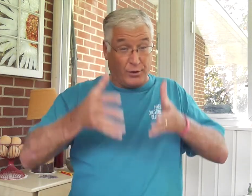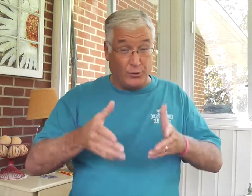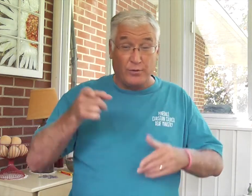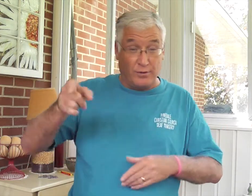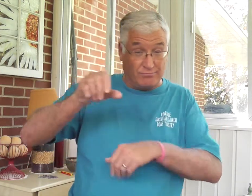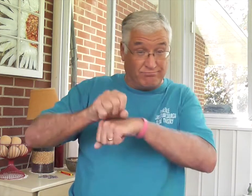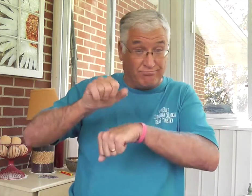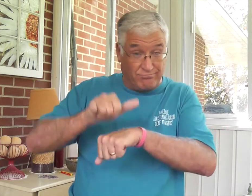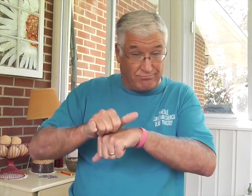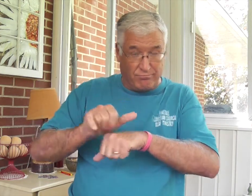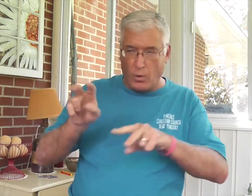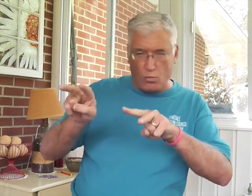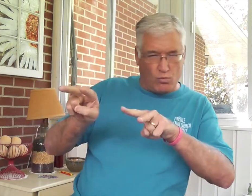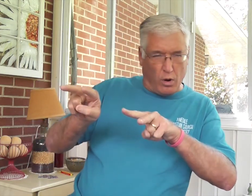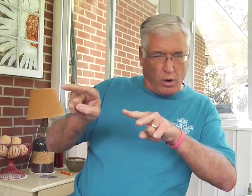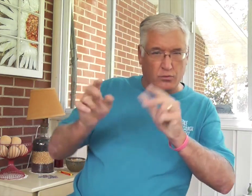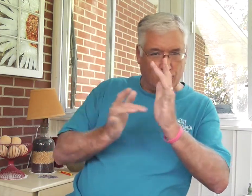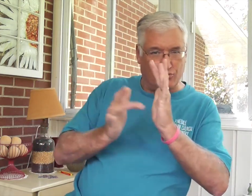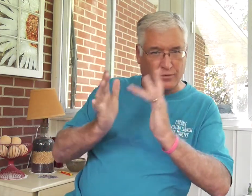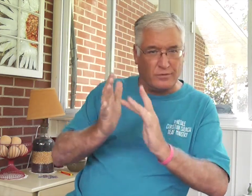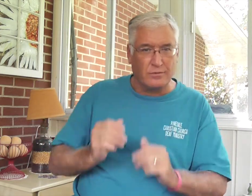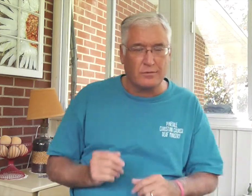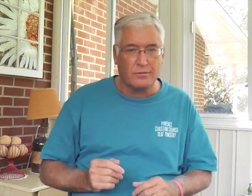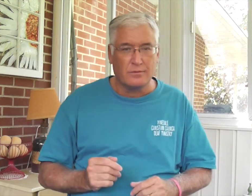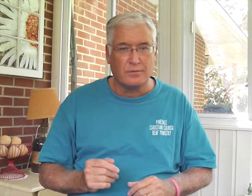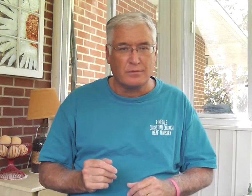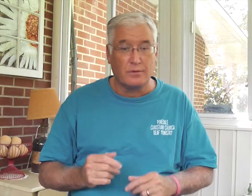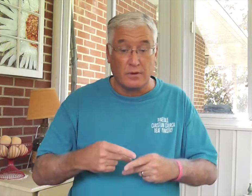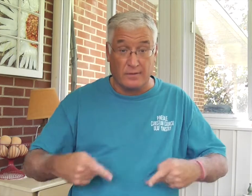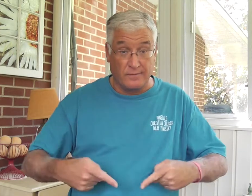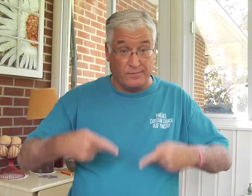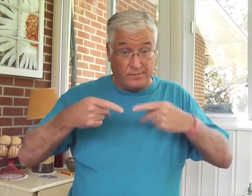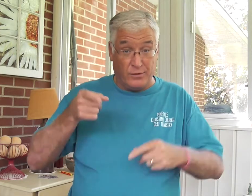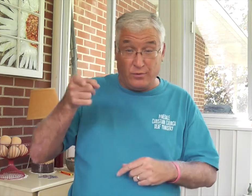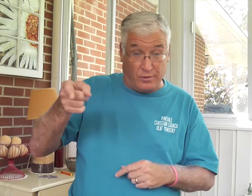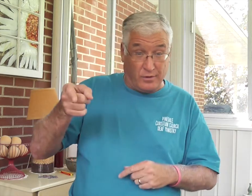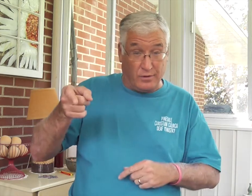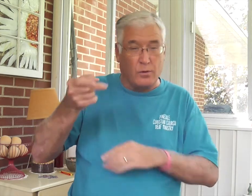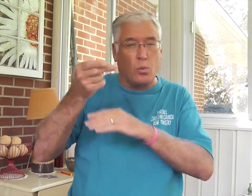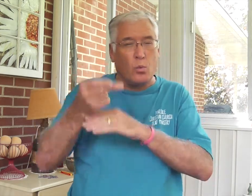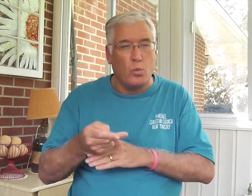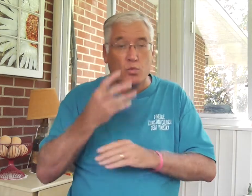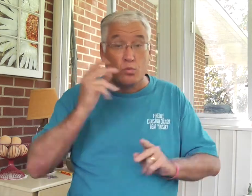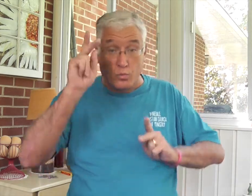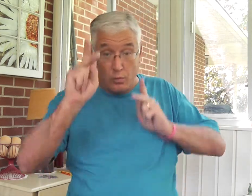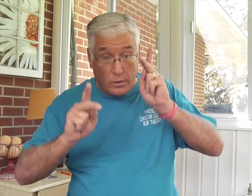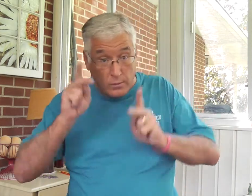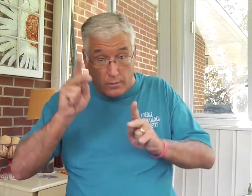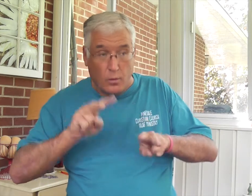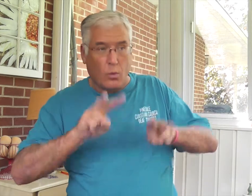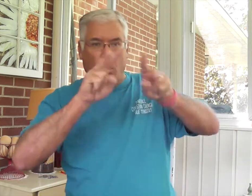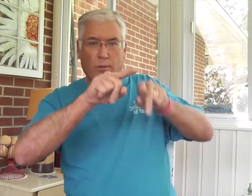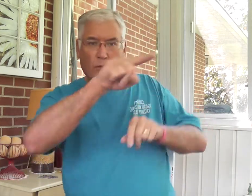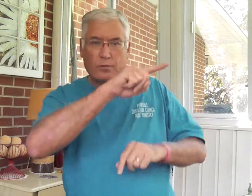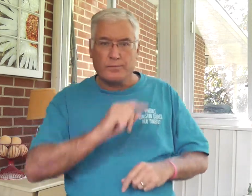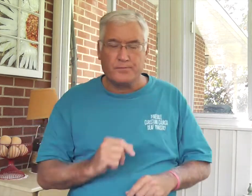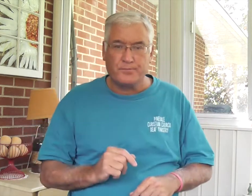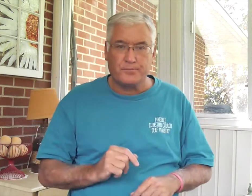The religious leaders at the synagogue, they were watching Jesus. The Pharisees, they were used